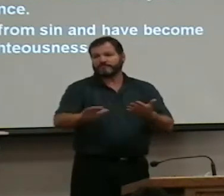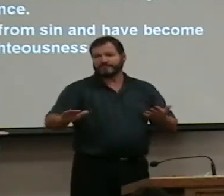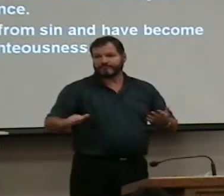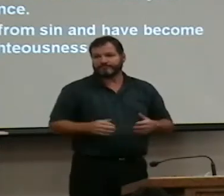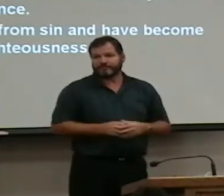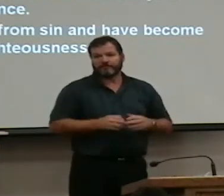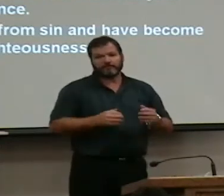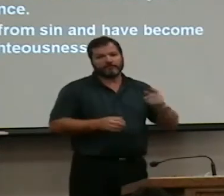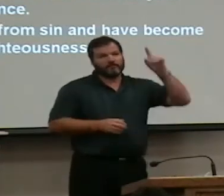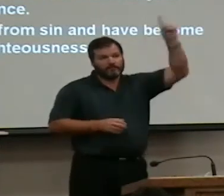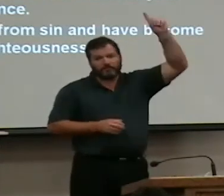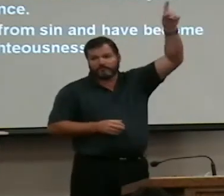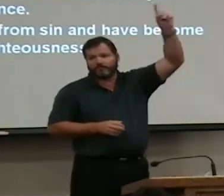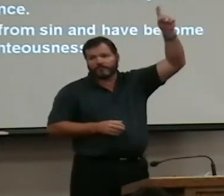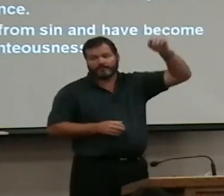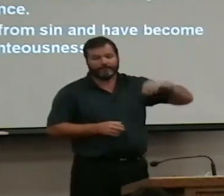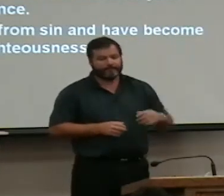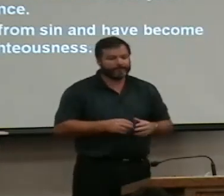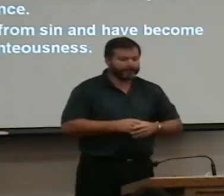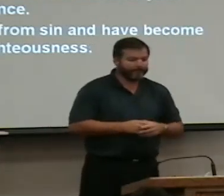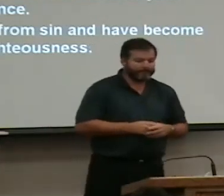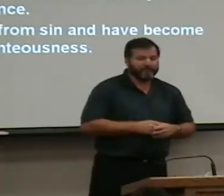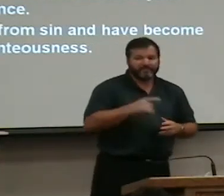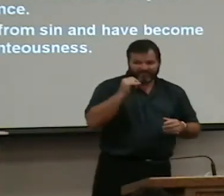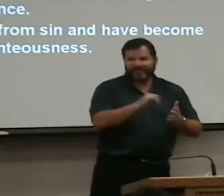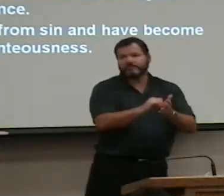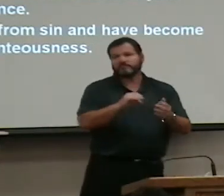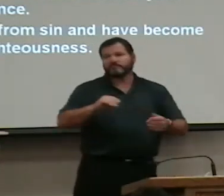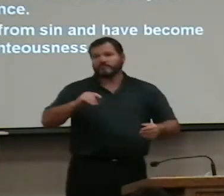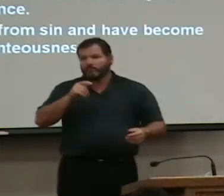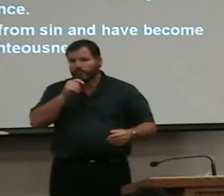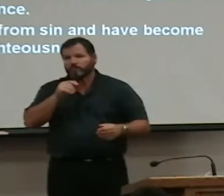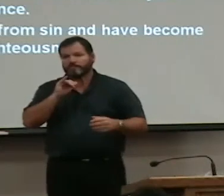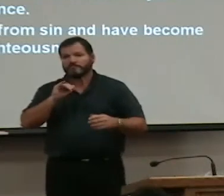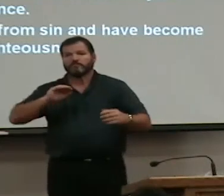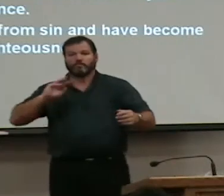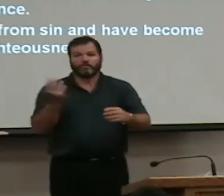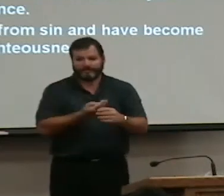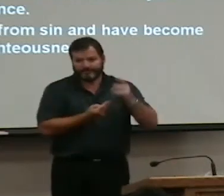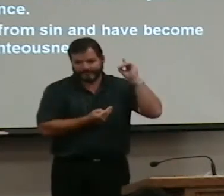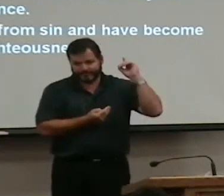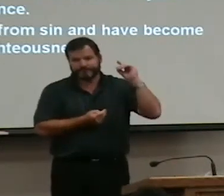You become clean. Washed clean because of him. That's who we are.